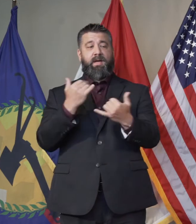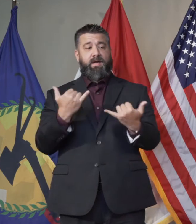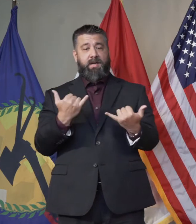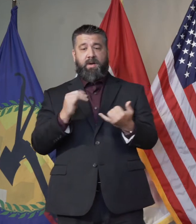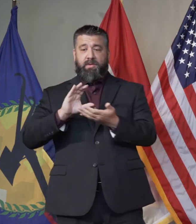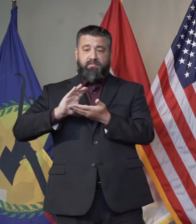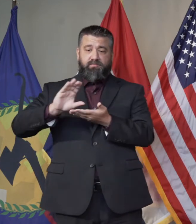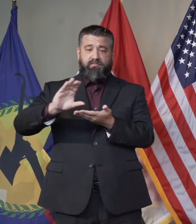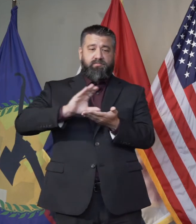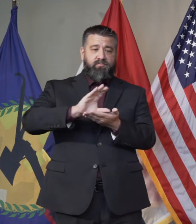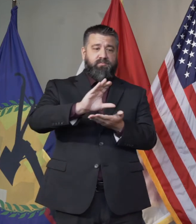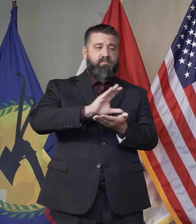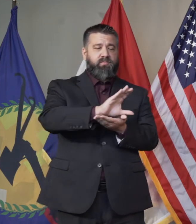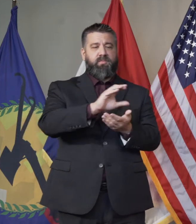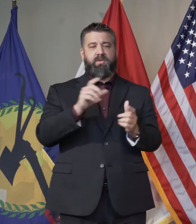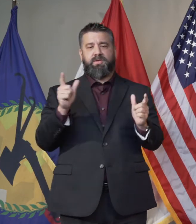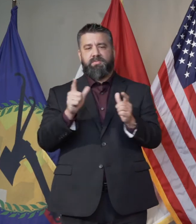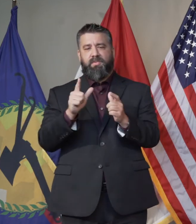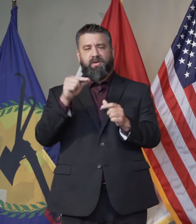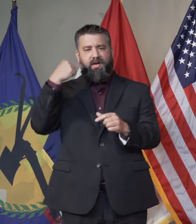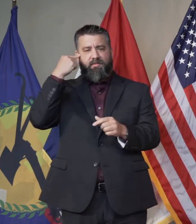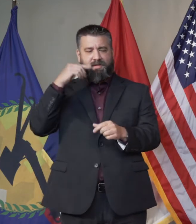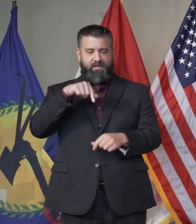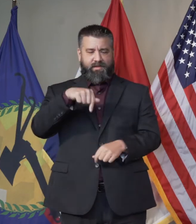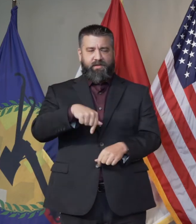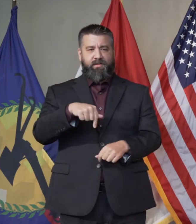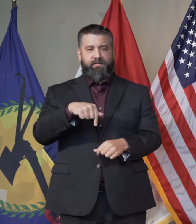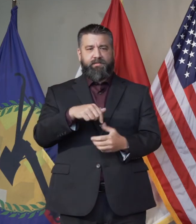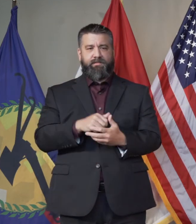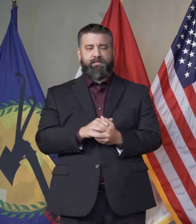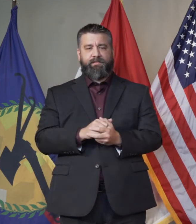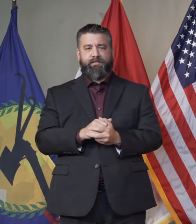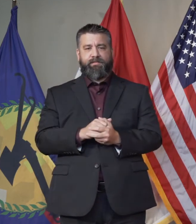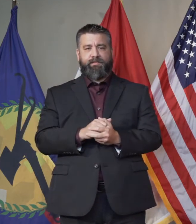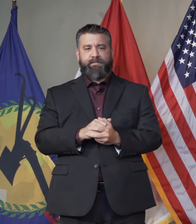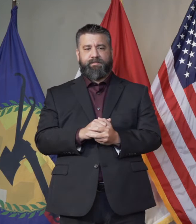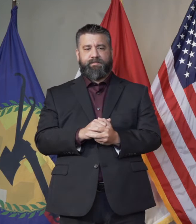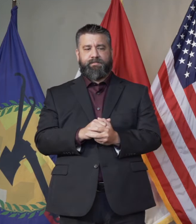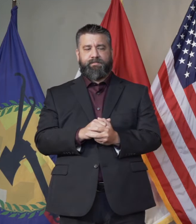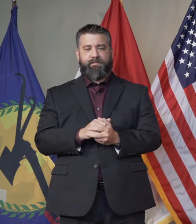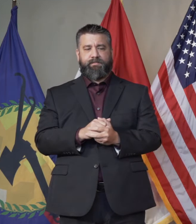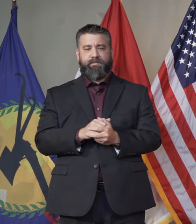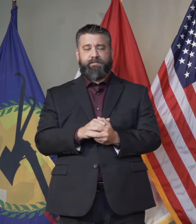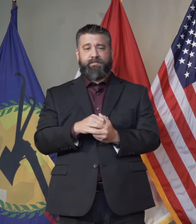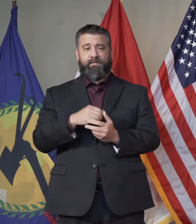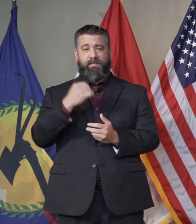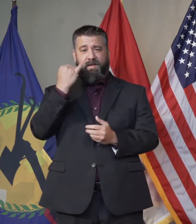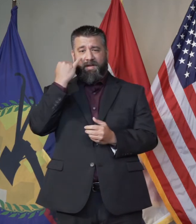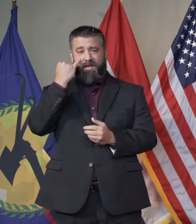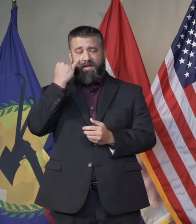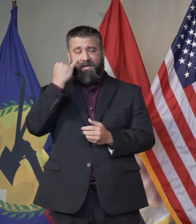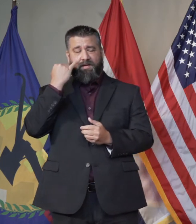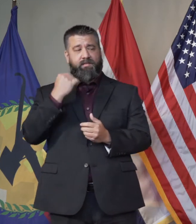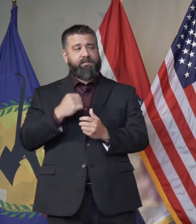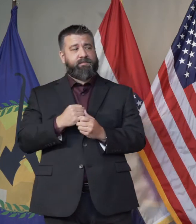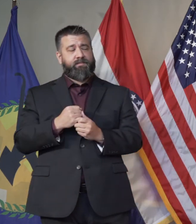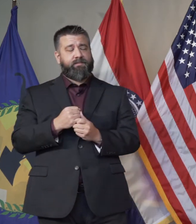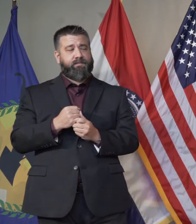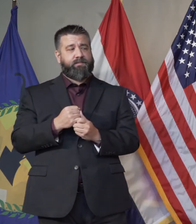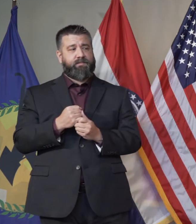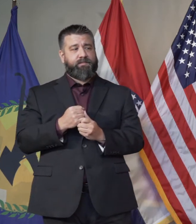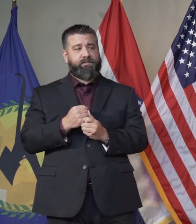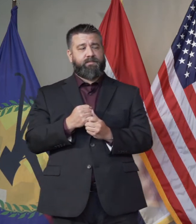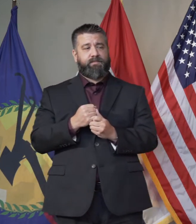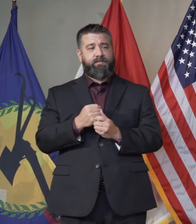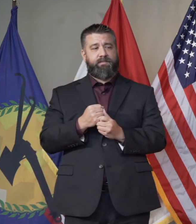public safety efforts. And anything at this point in time that disrupts that effort to force